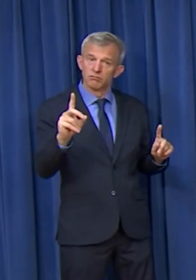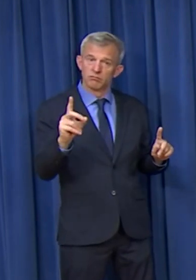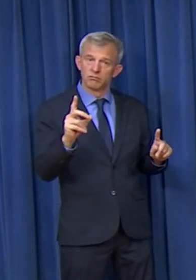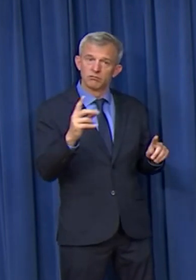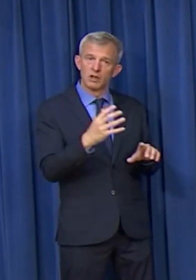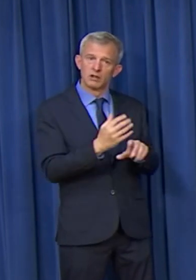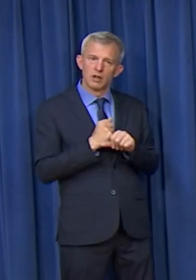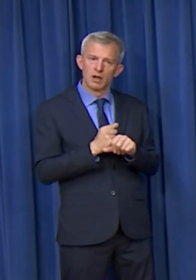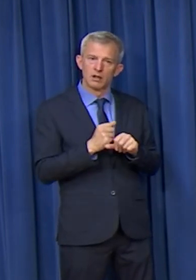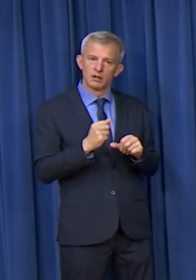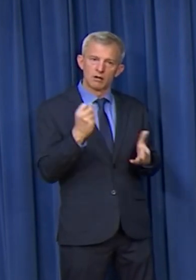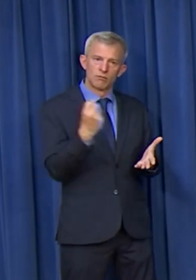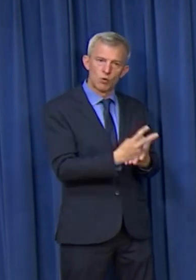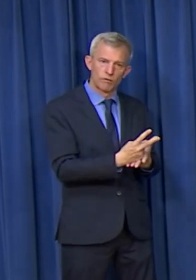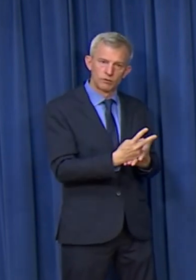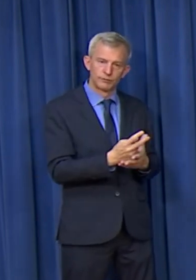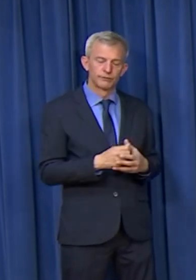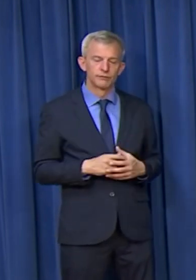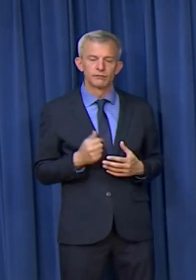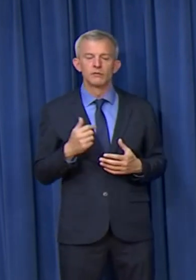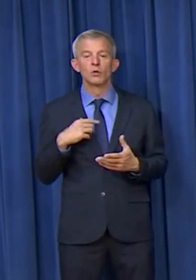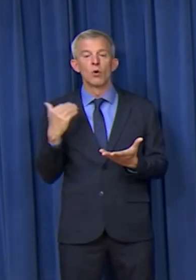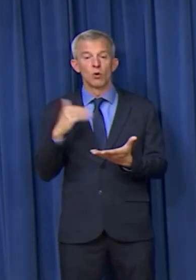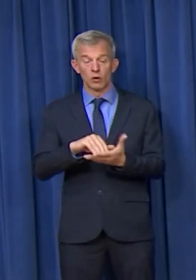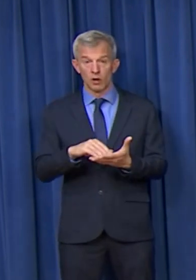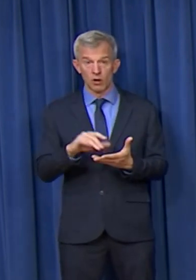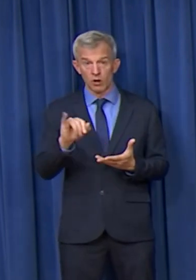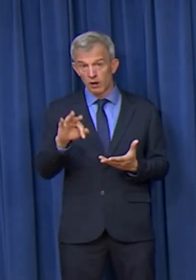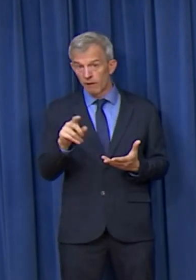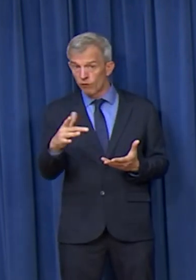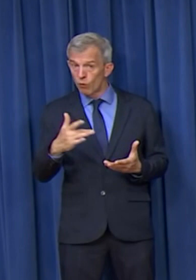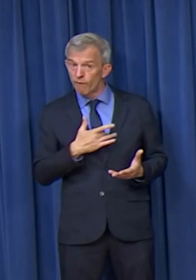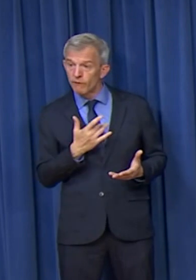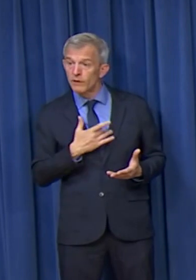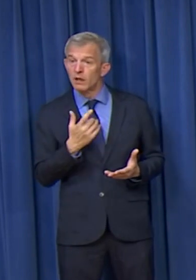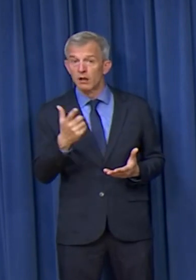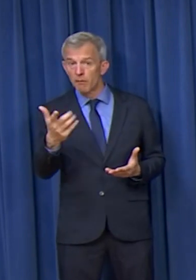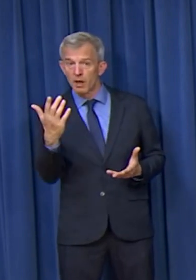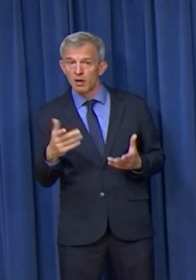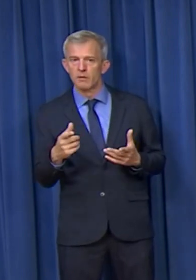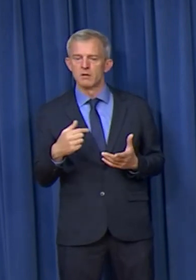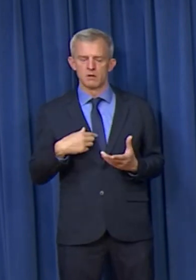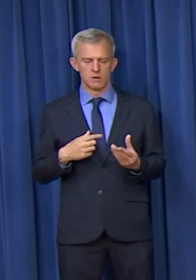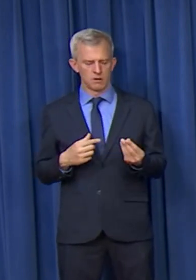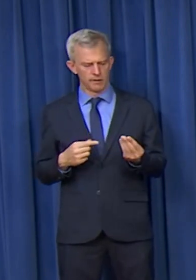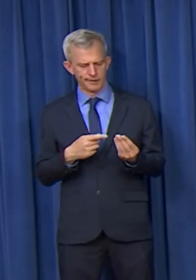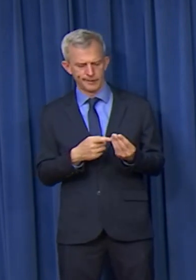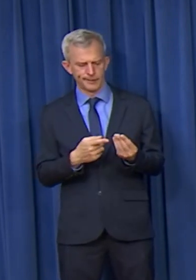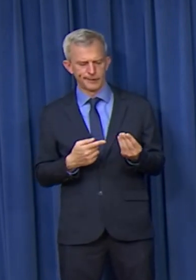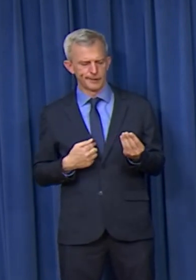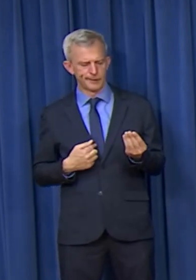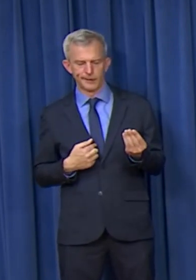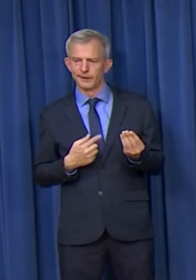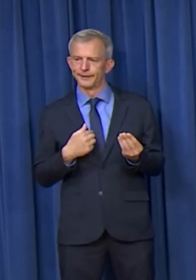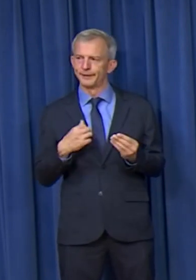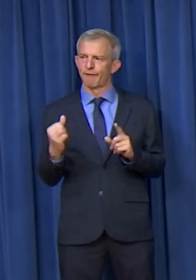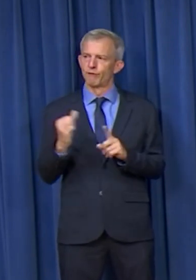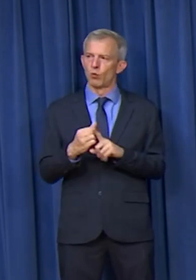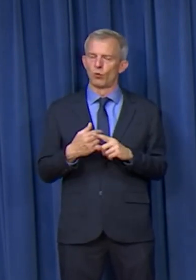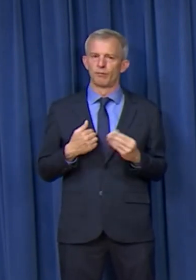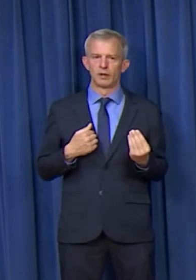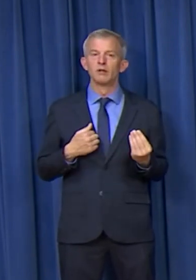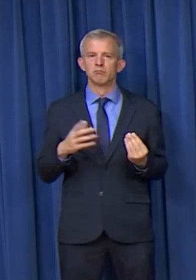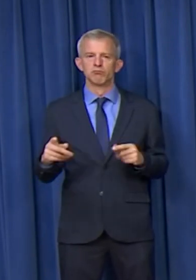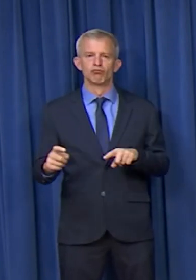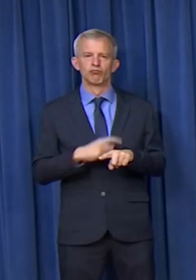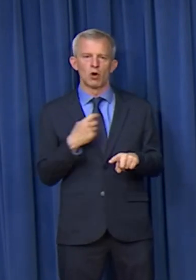So let me again call on anyone who believes that they may be a victim of a scam to contact our office, and if anybody believes